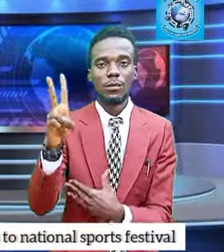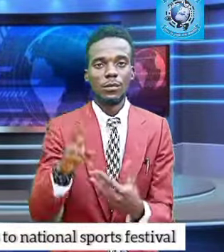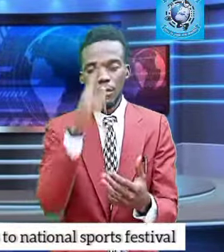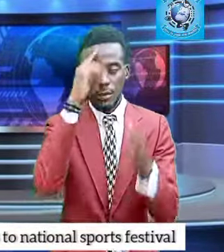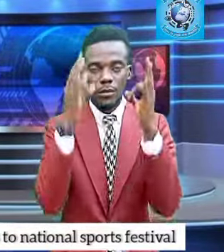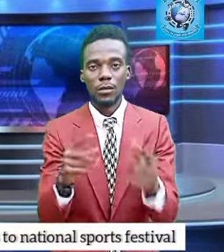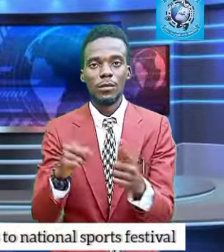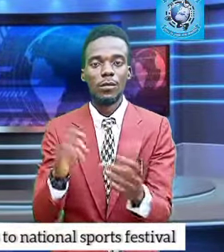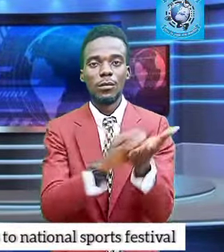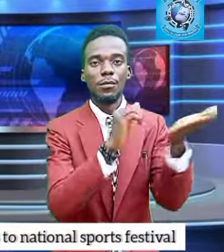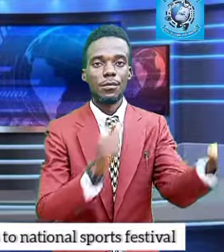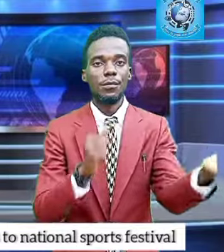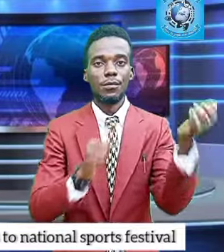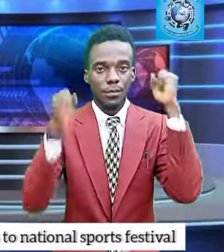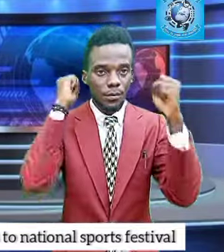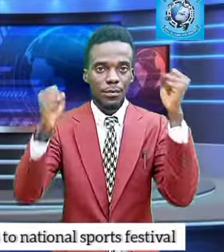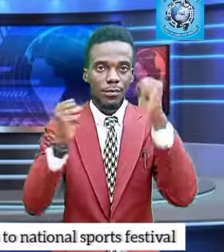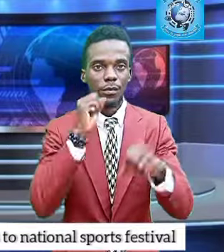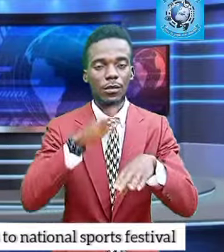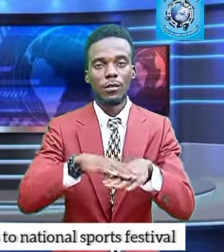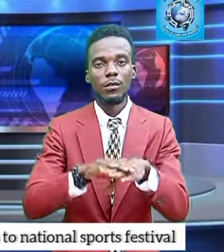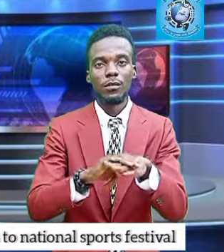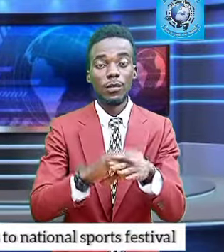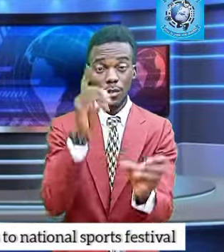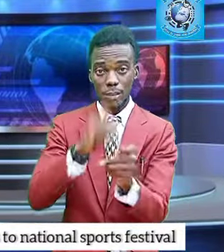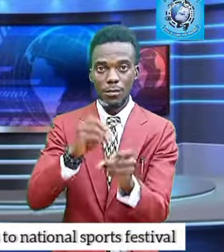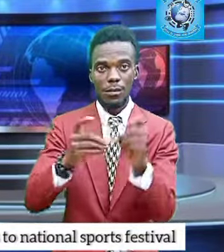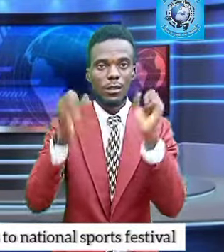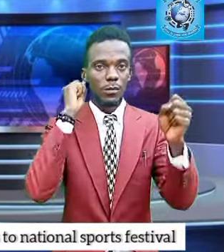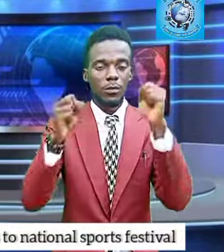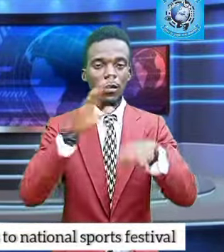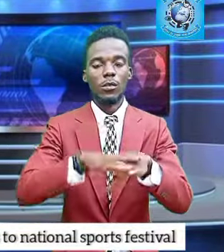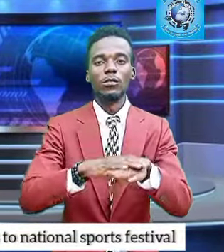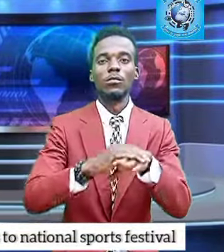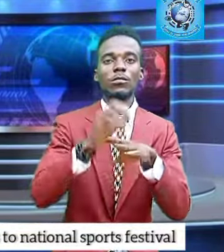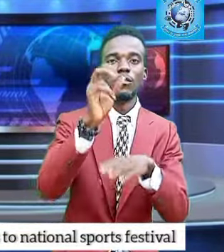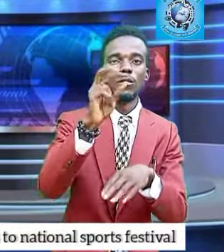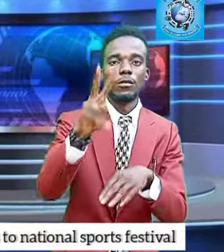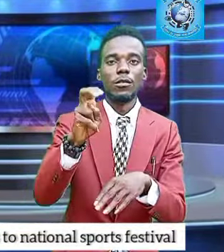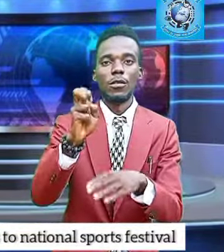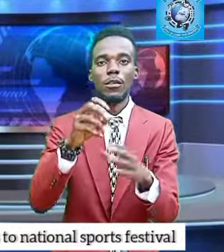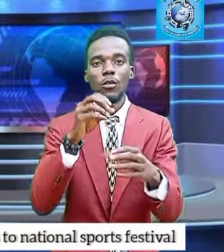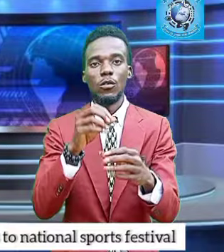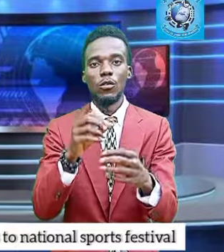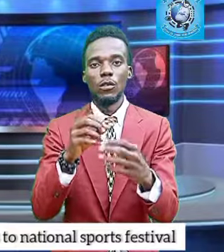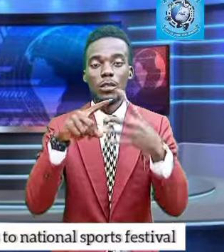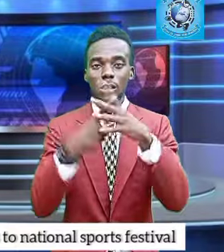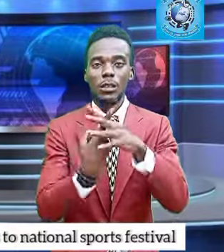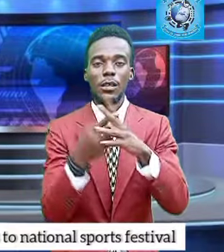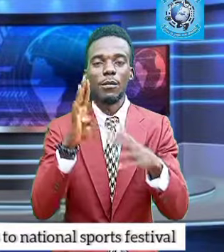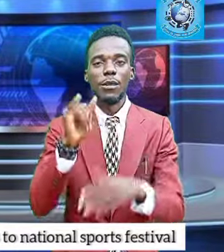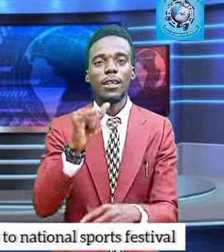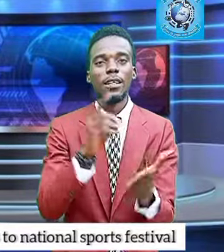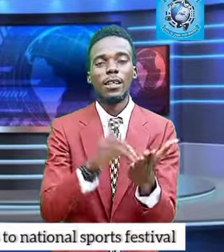para sport on the 21st National Sports Festival (NFS) to be hosted by Delta State.